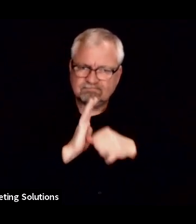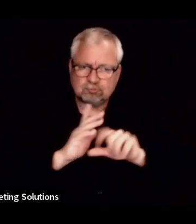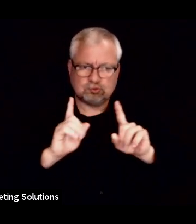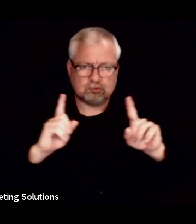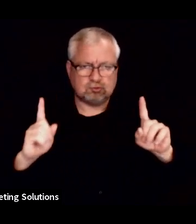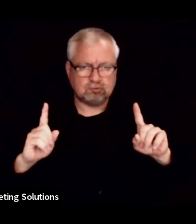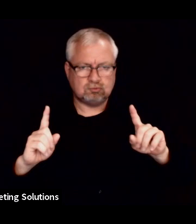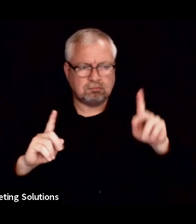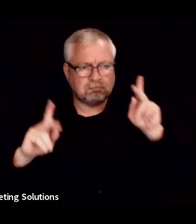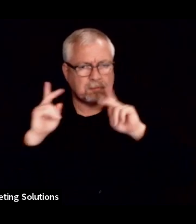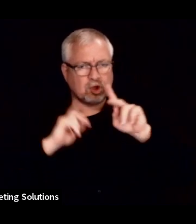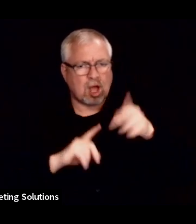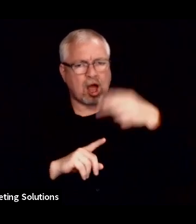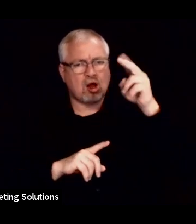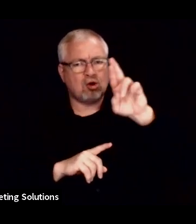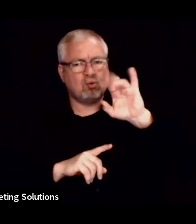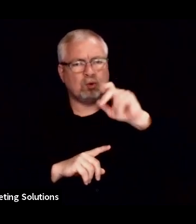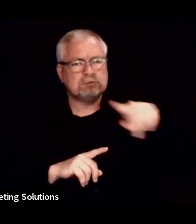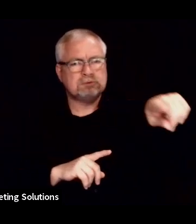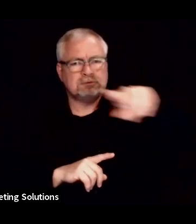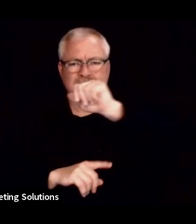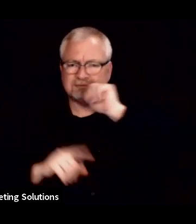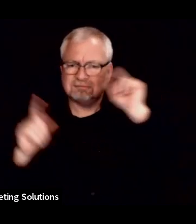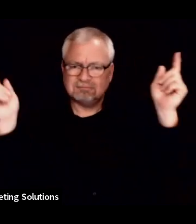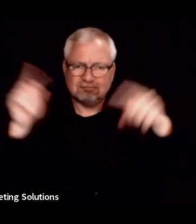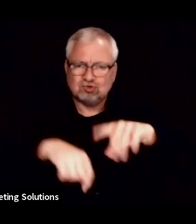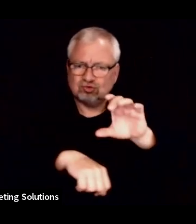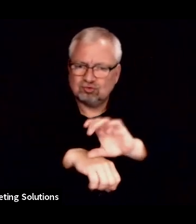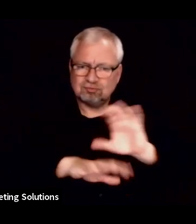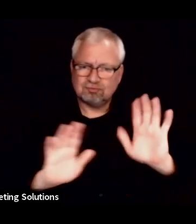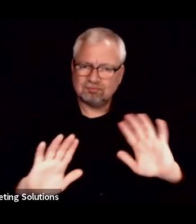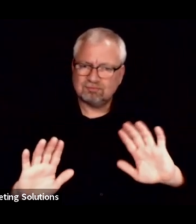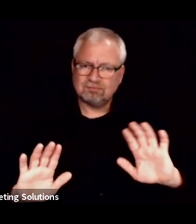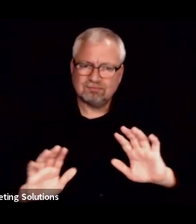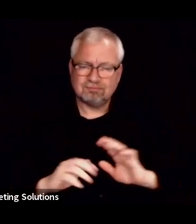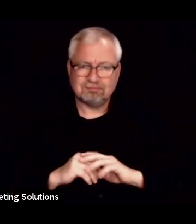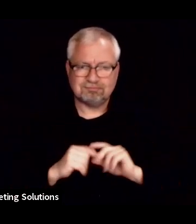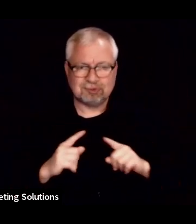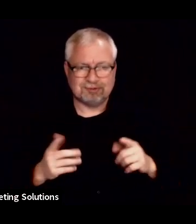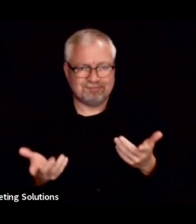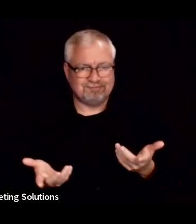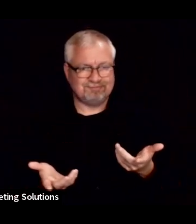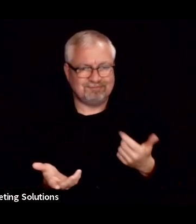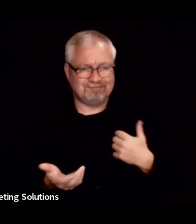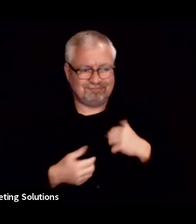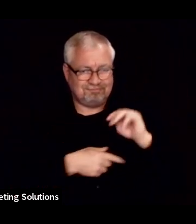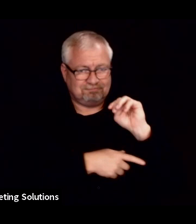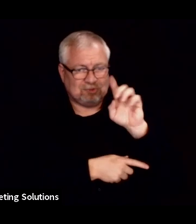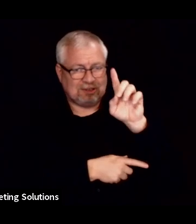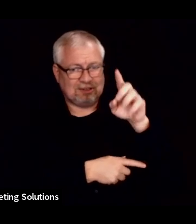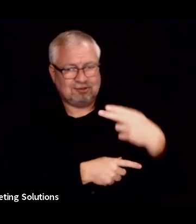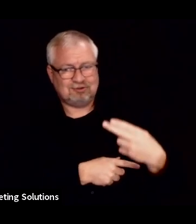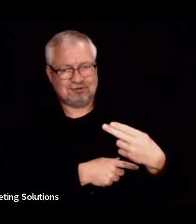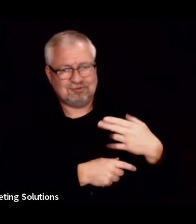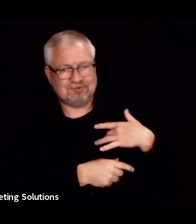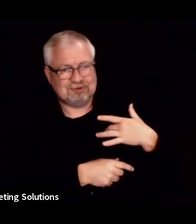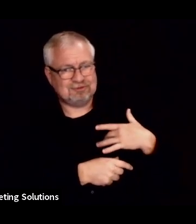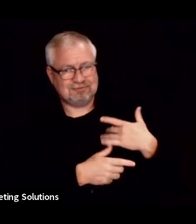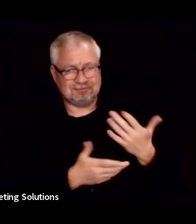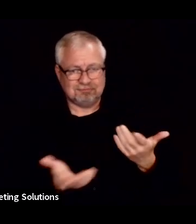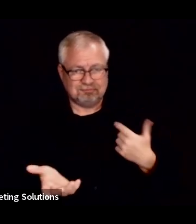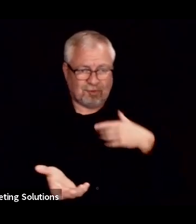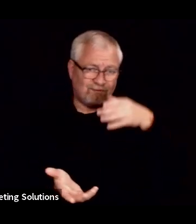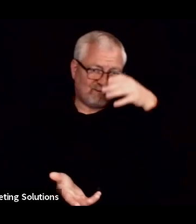attending in-person services. We, from an MDH standpoint, will continue to strongly